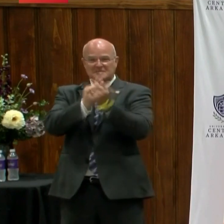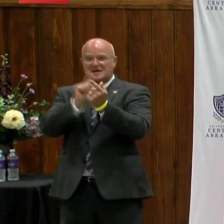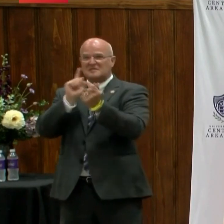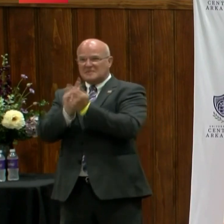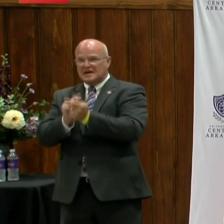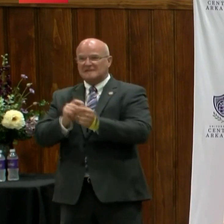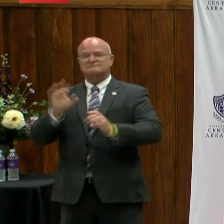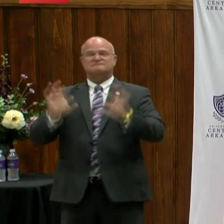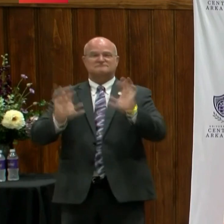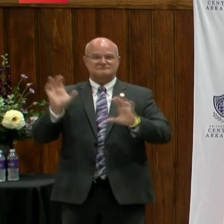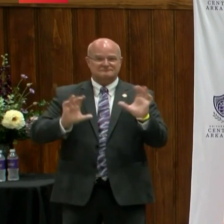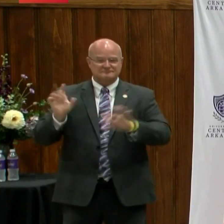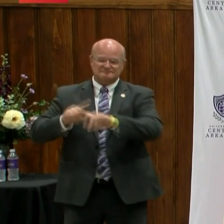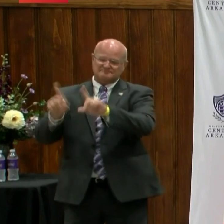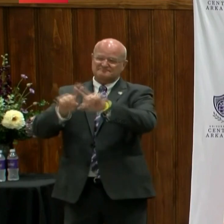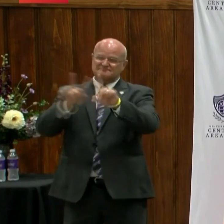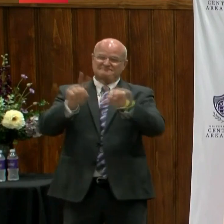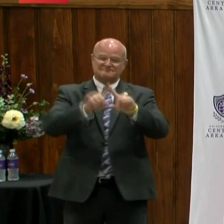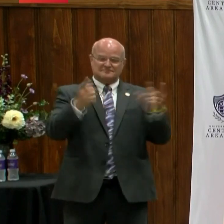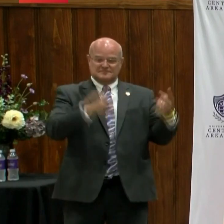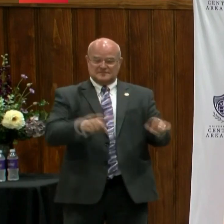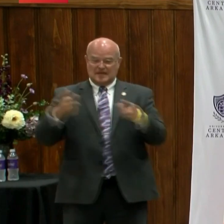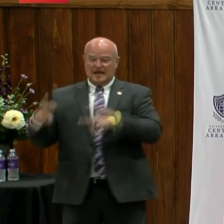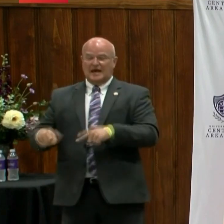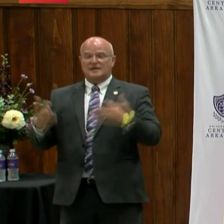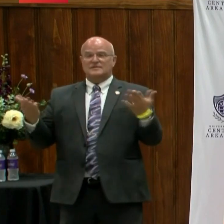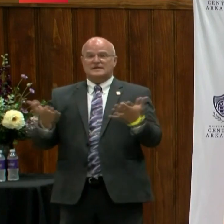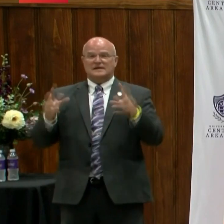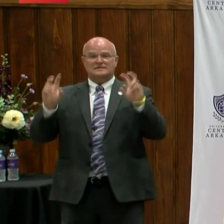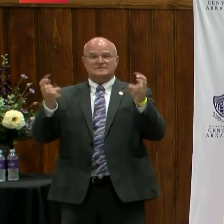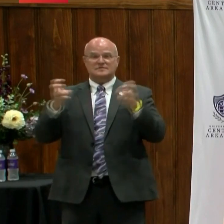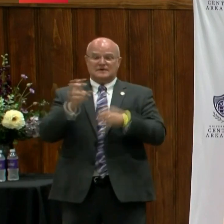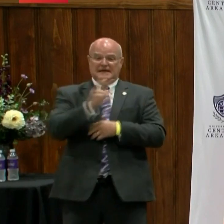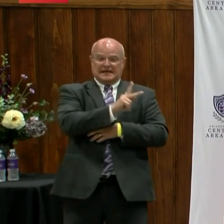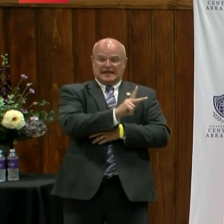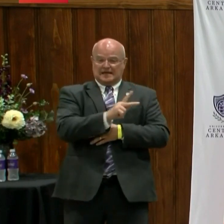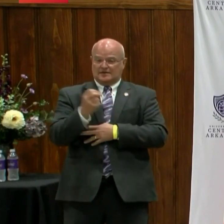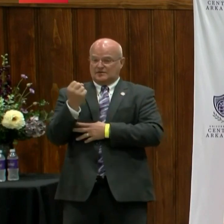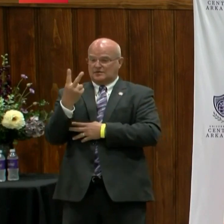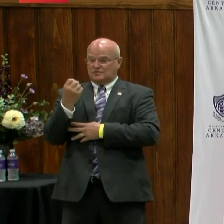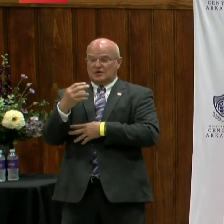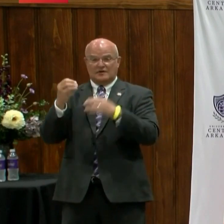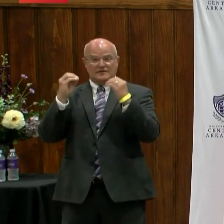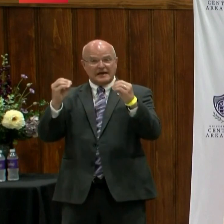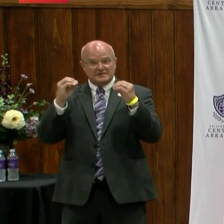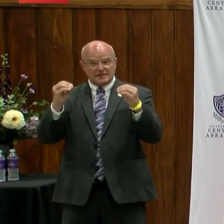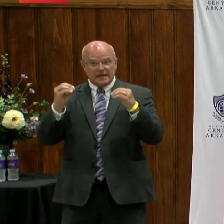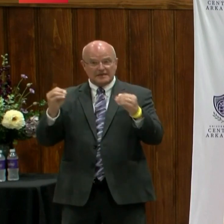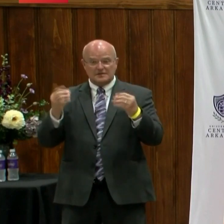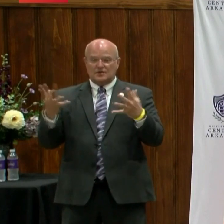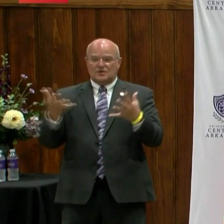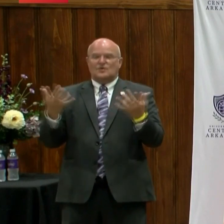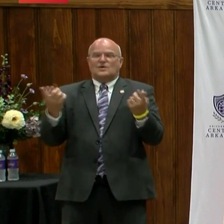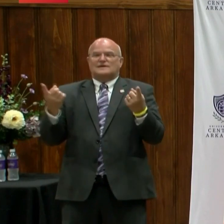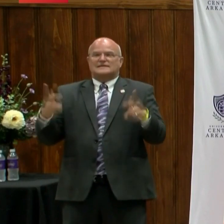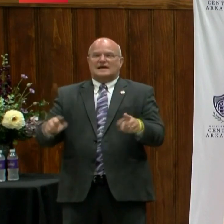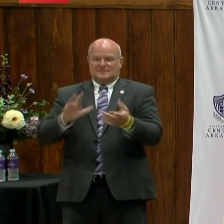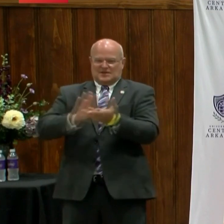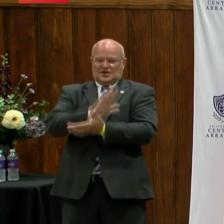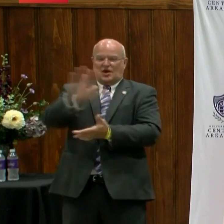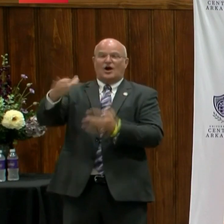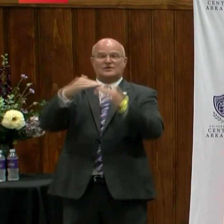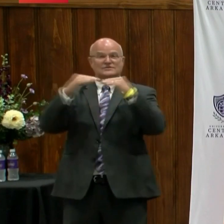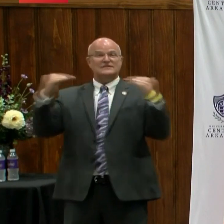and talked about all that's happening here, both in terms of K through 12 education, what's happening on the